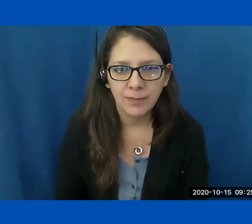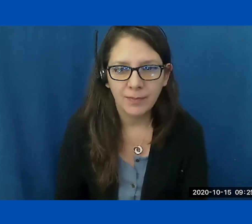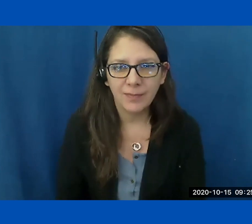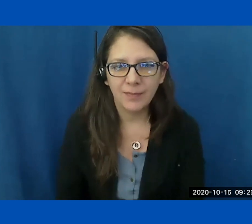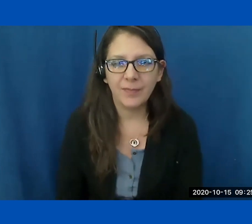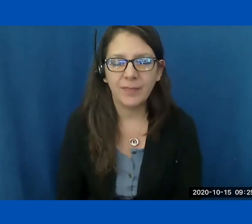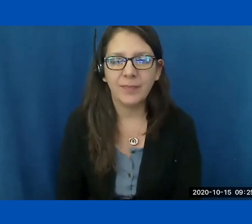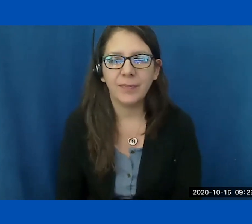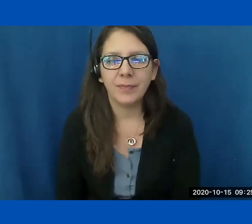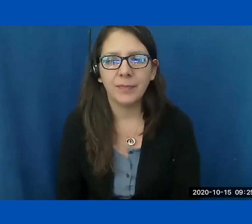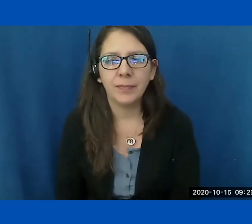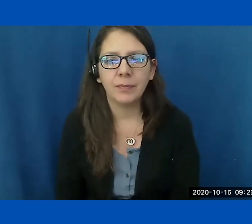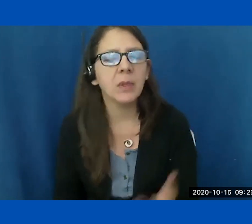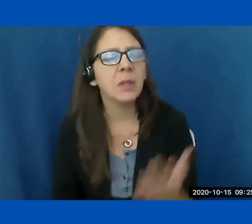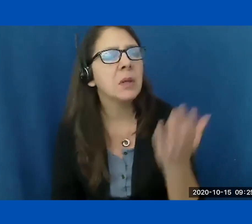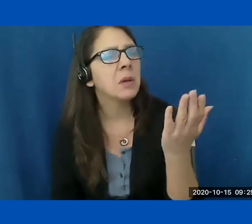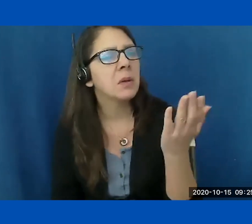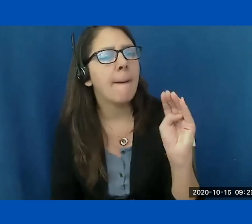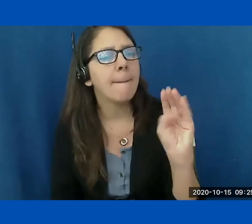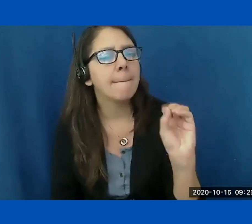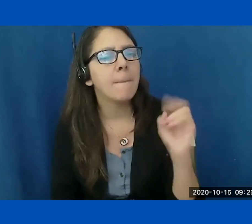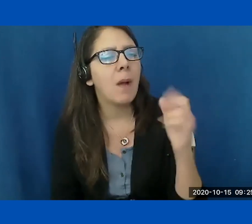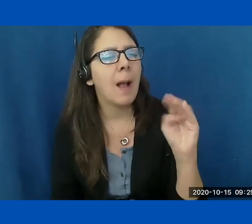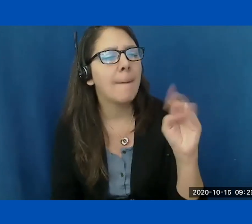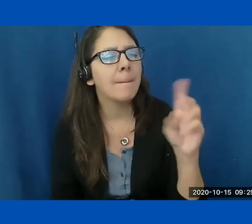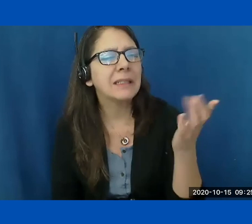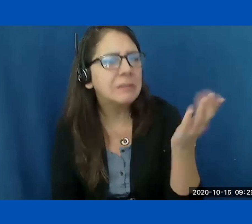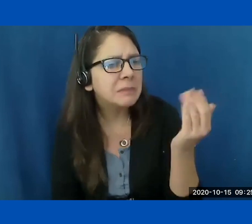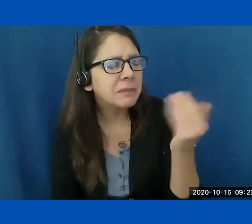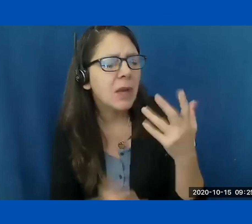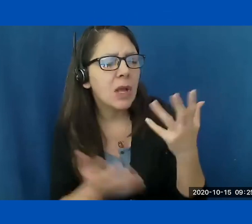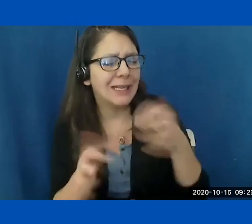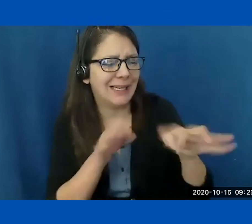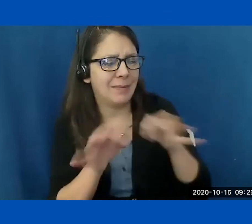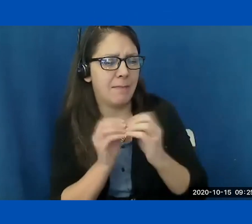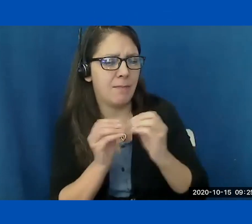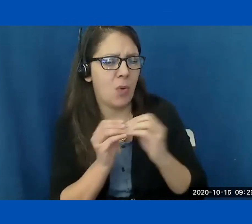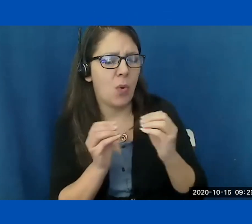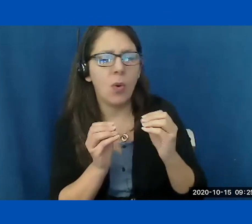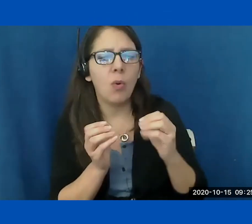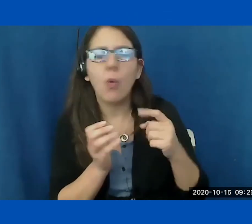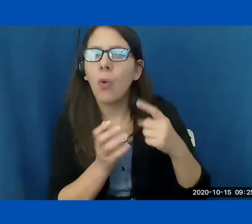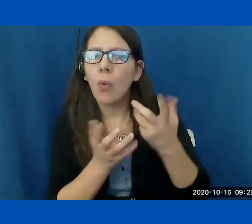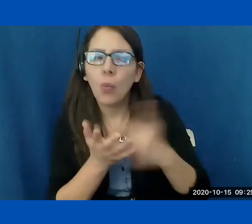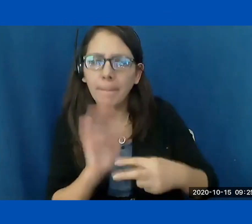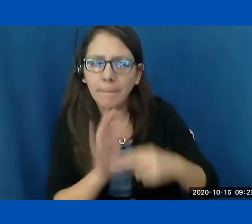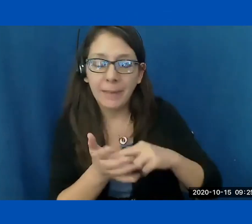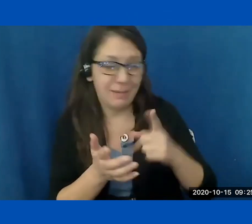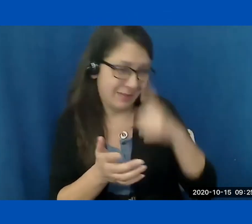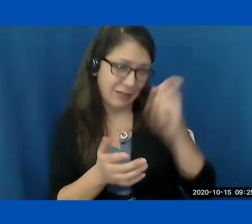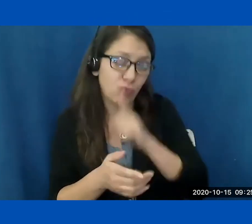Tell us in what way, Yeah. because it's very easy to order the food. Are you